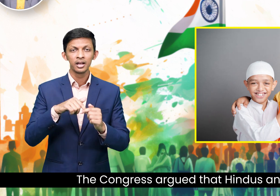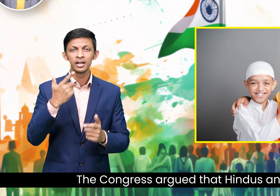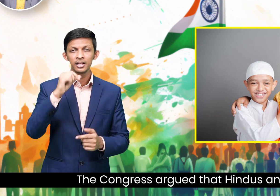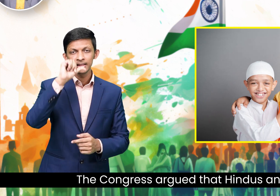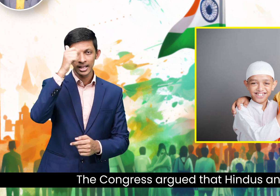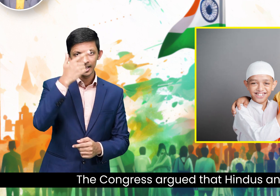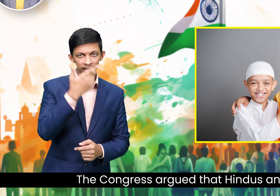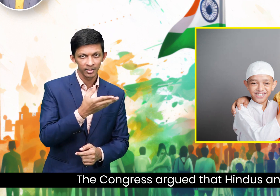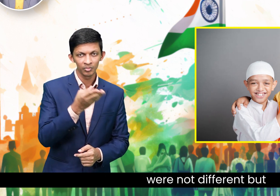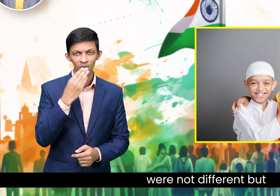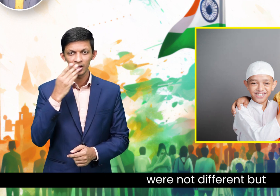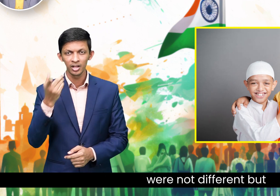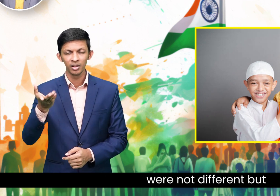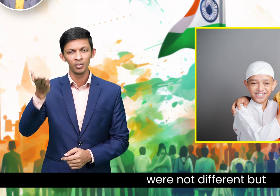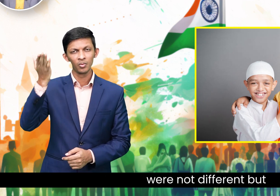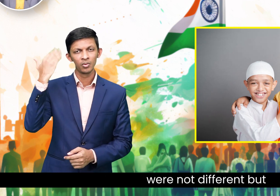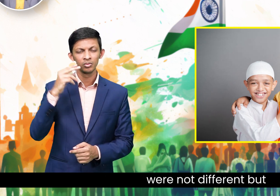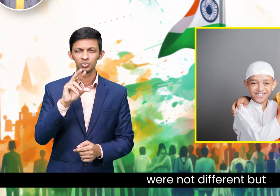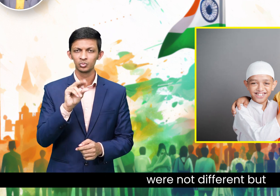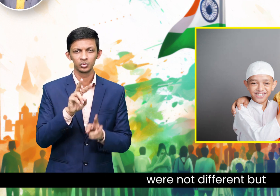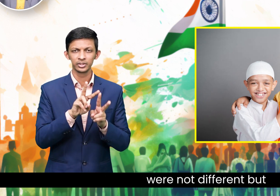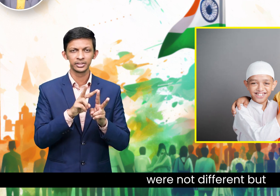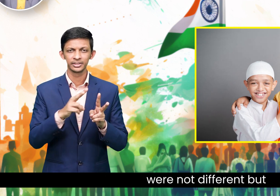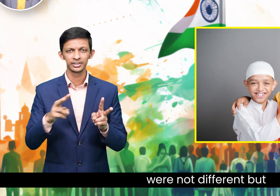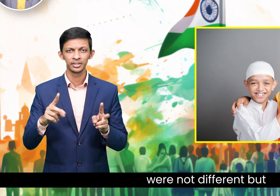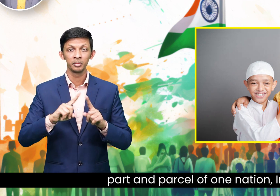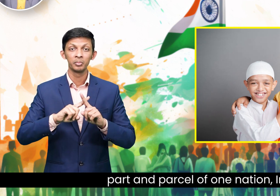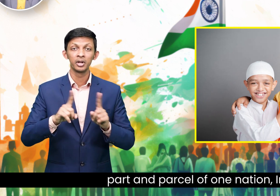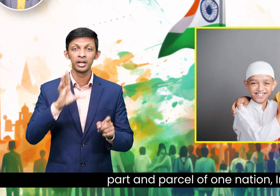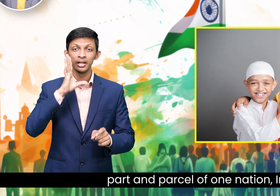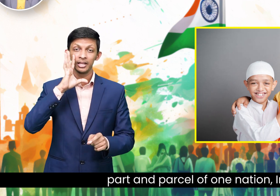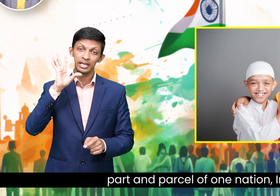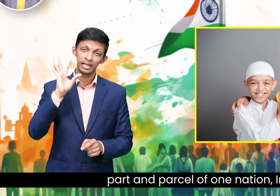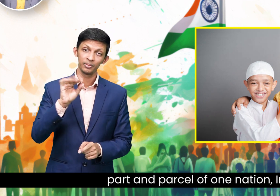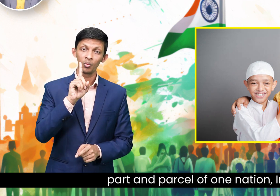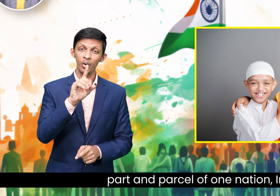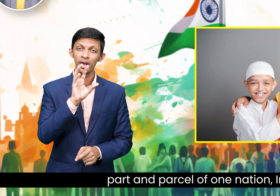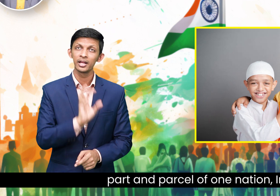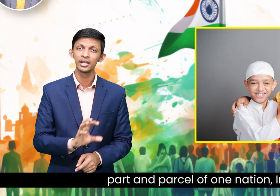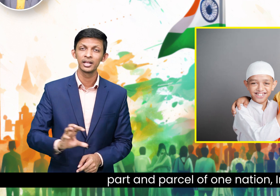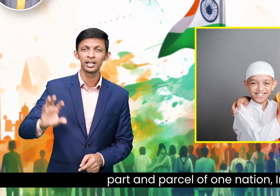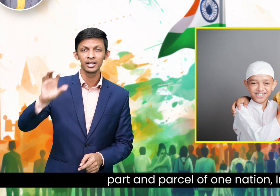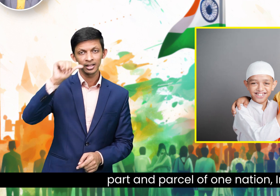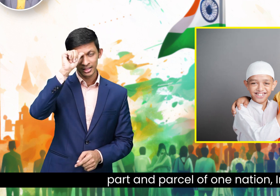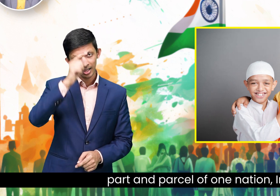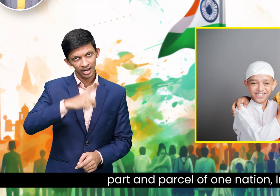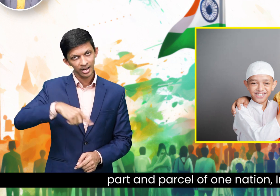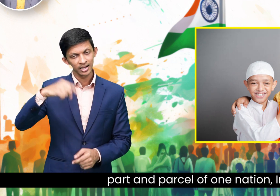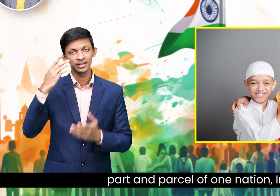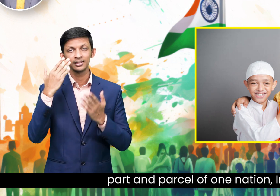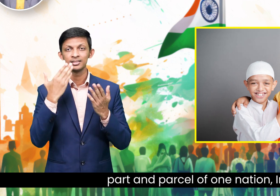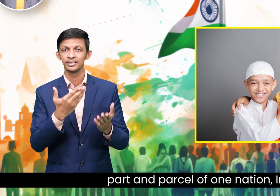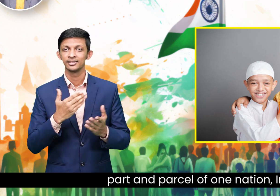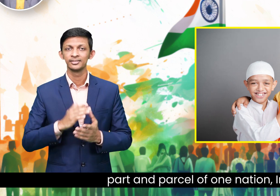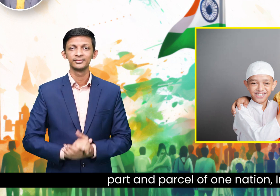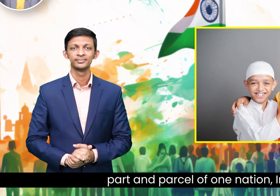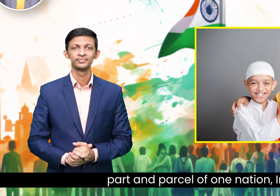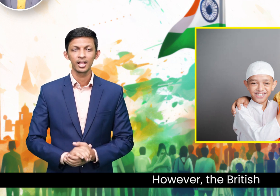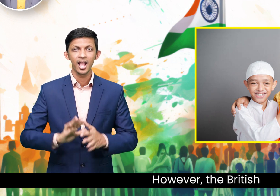that Hindus and Muslims were not different but part and parcel of one nation, India.